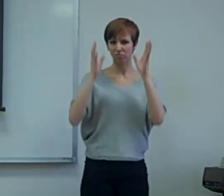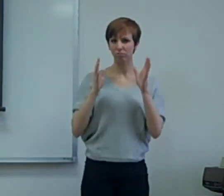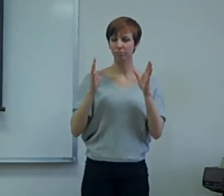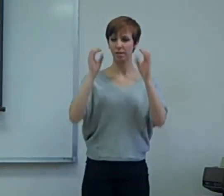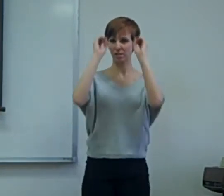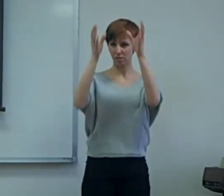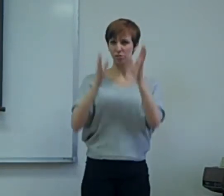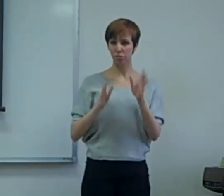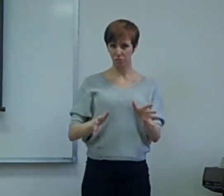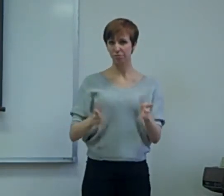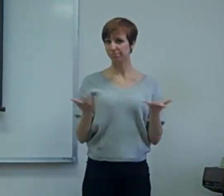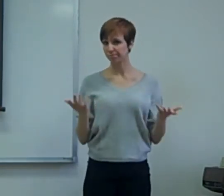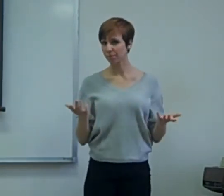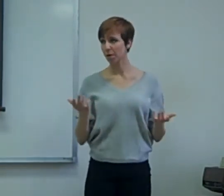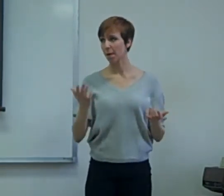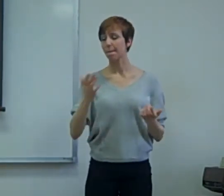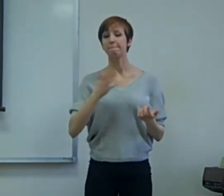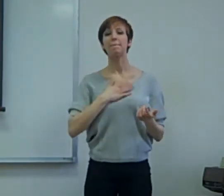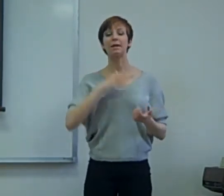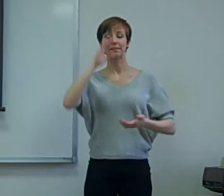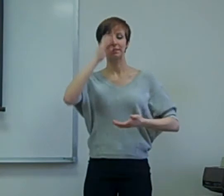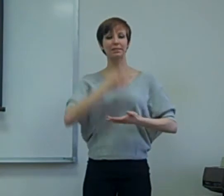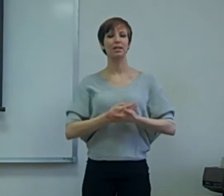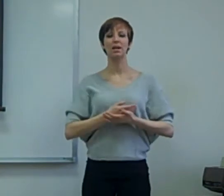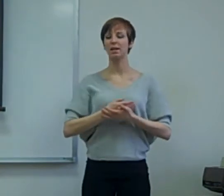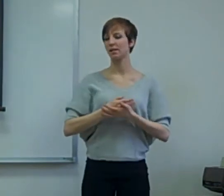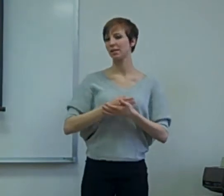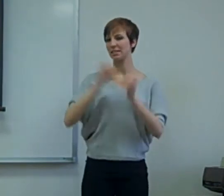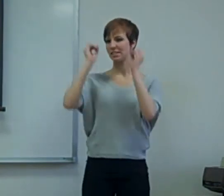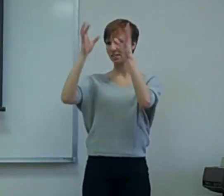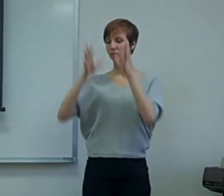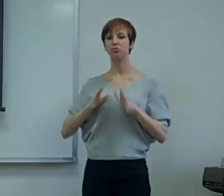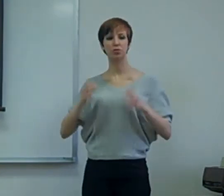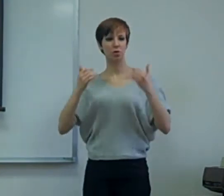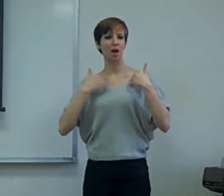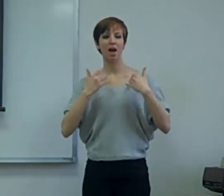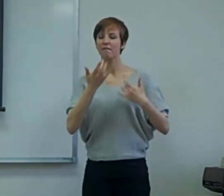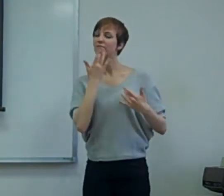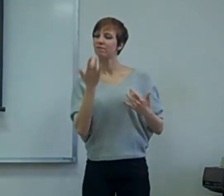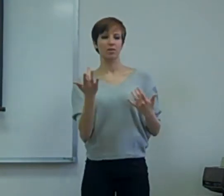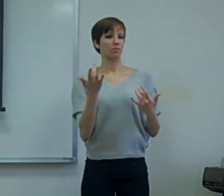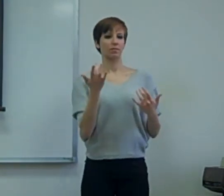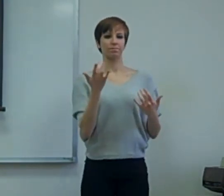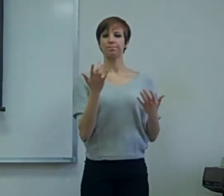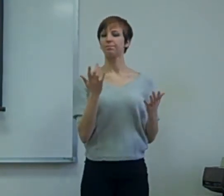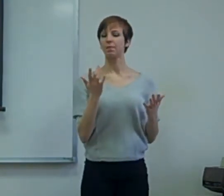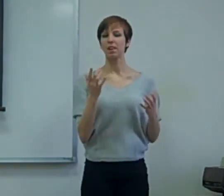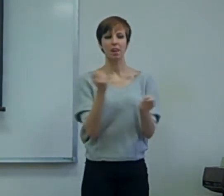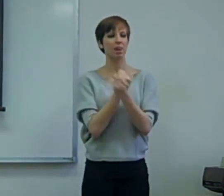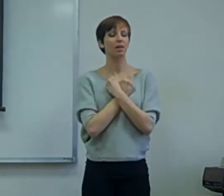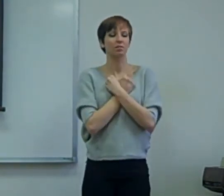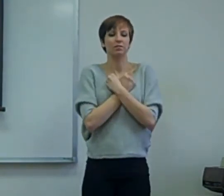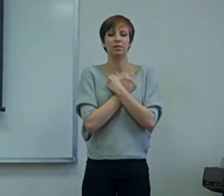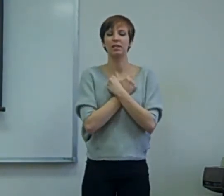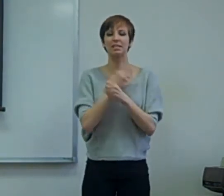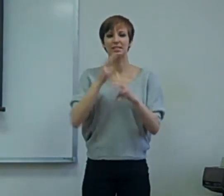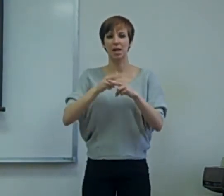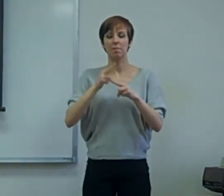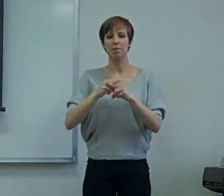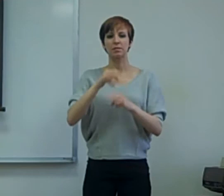son had one really, really favorite teacher in high school that he loved, Mr. Merchant. And Mr. Merchant retired. Do